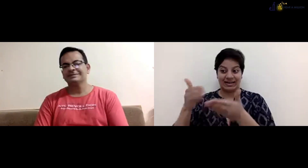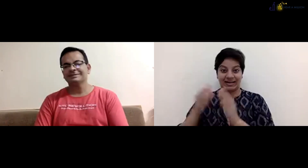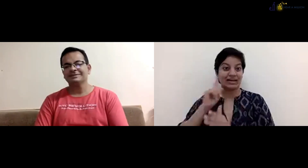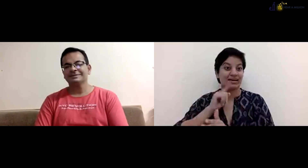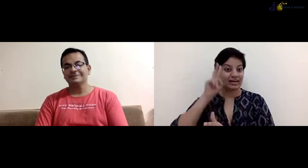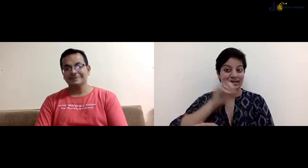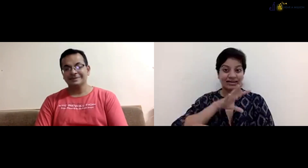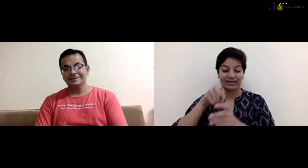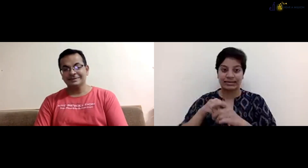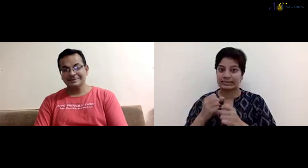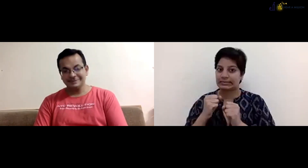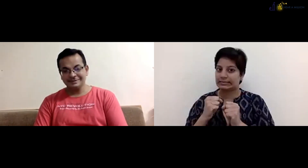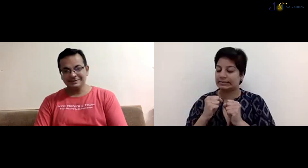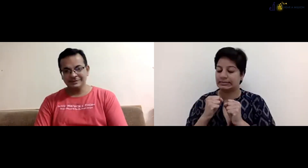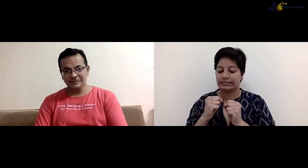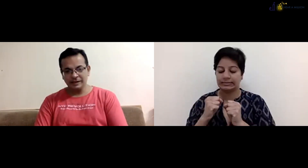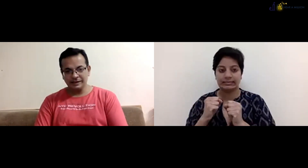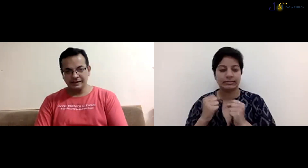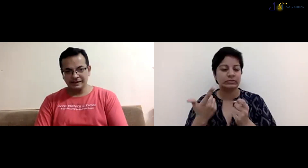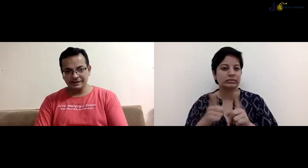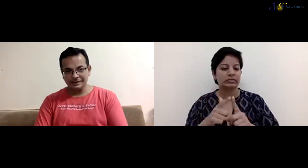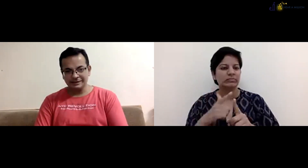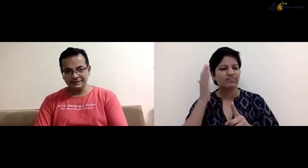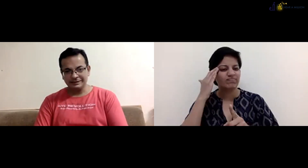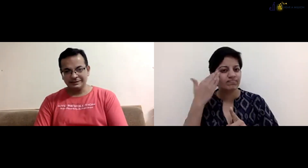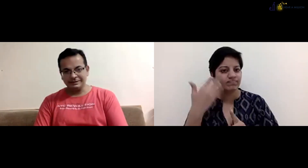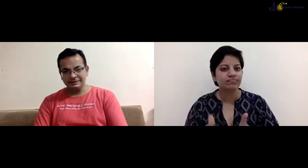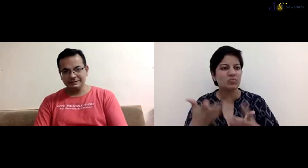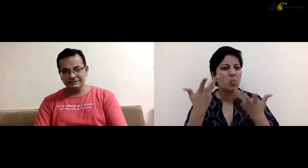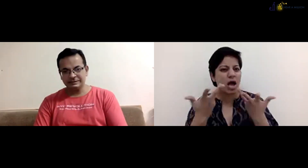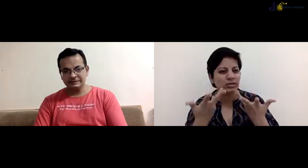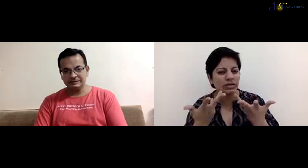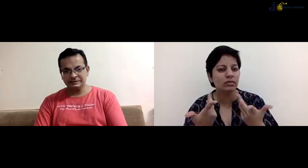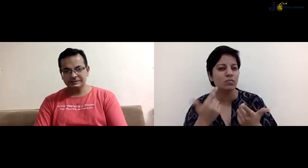they would know about it earlier, but for the deaf people,